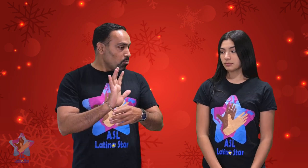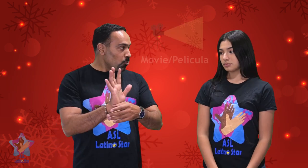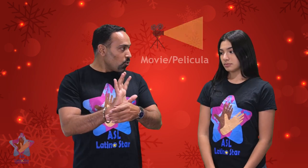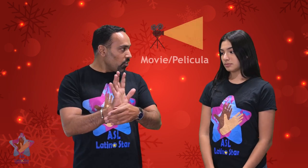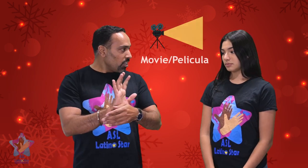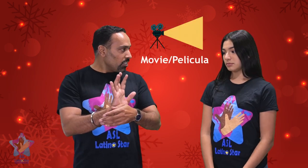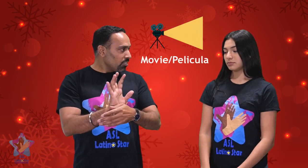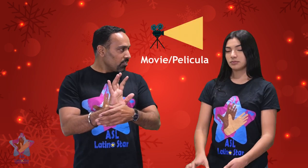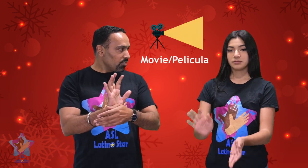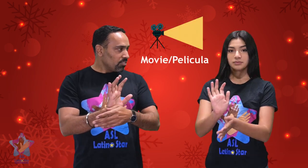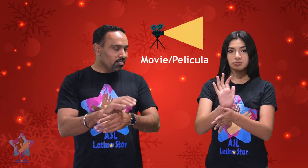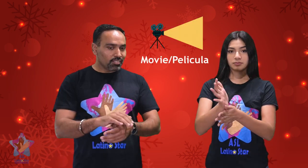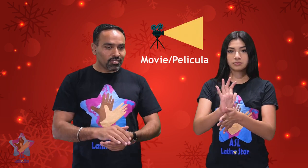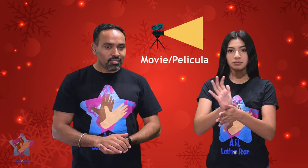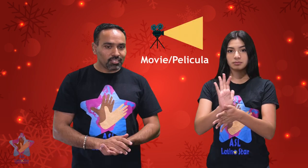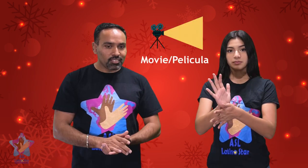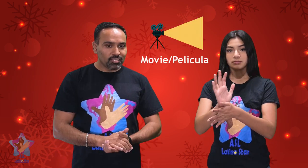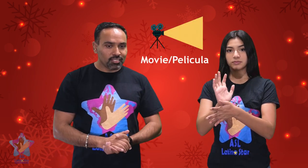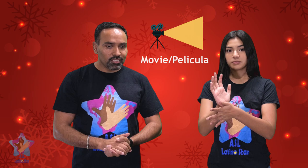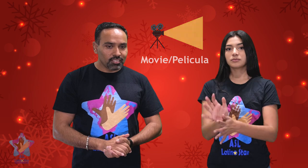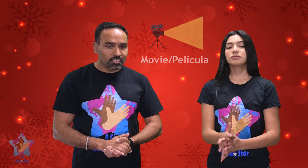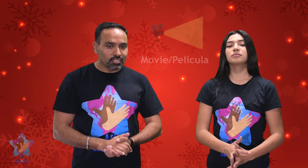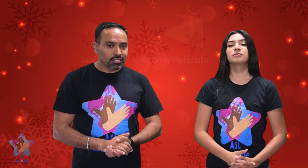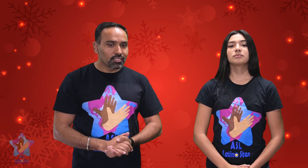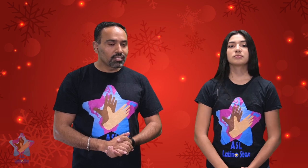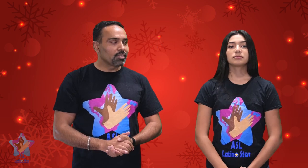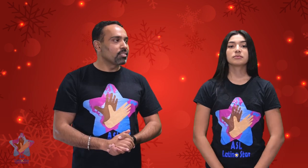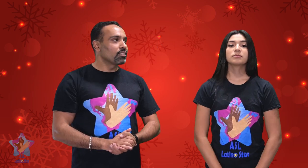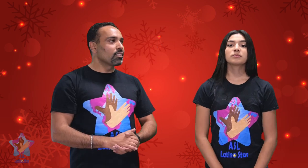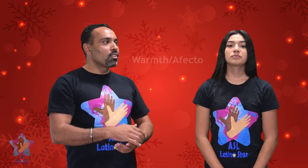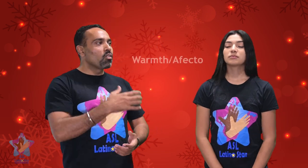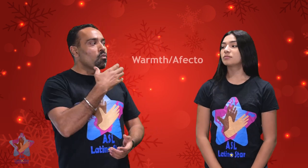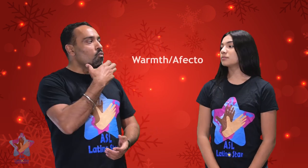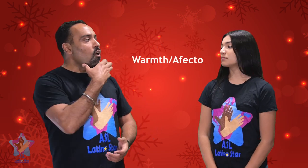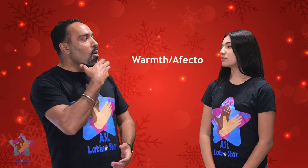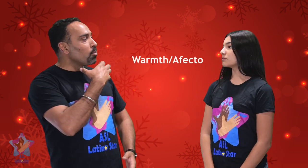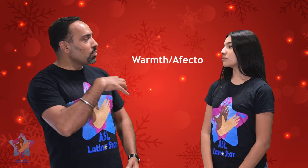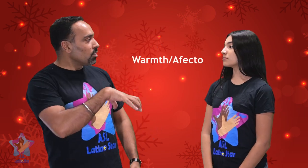Movie. Pelicula. Warmth.